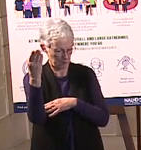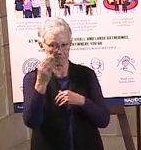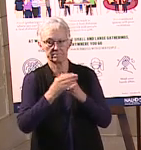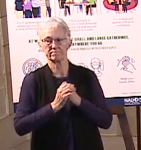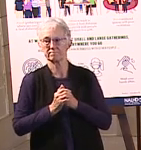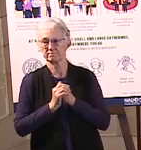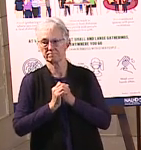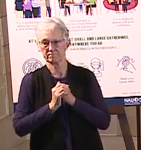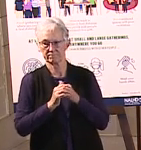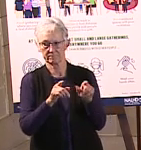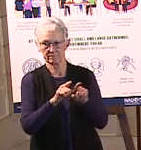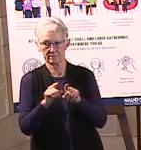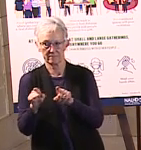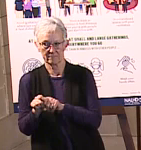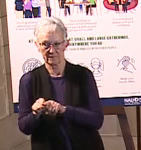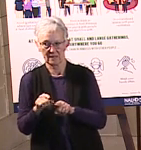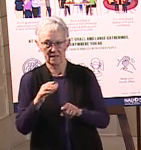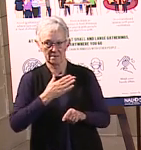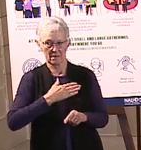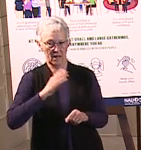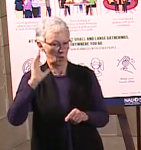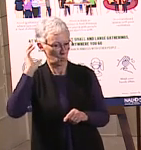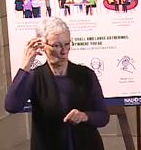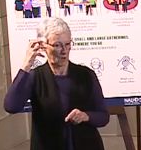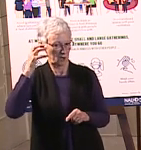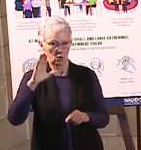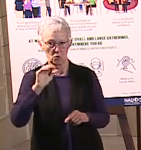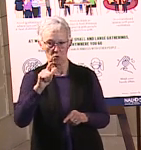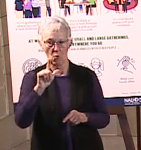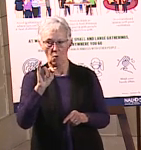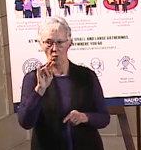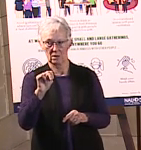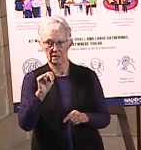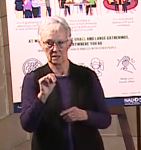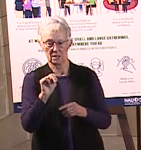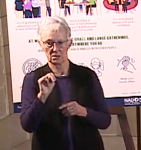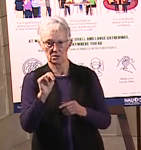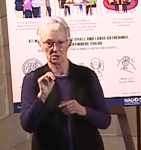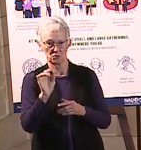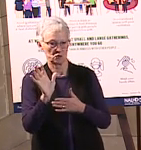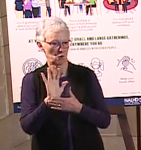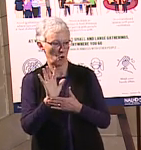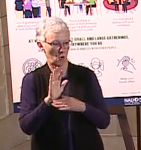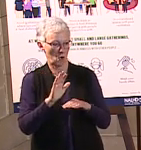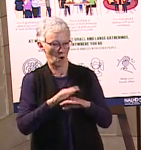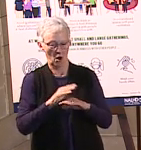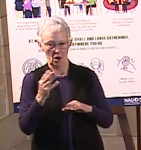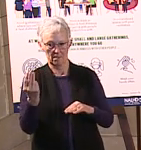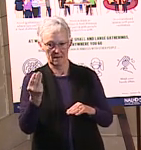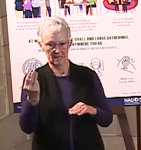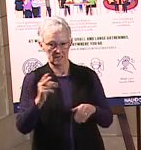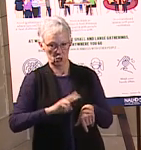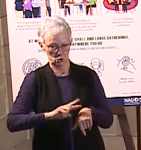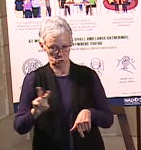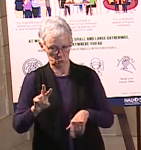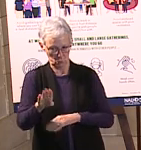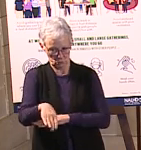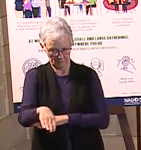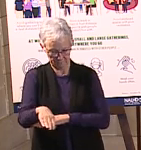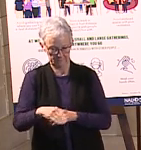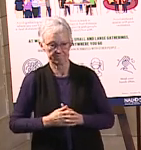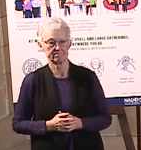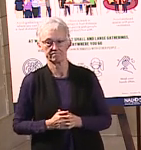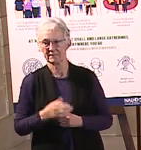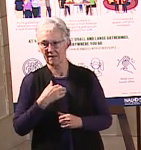10 a.m. Also, we're doing my radio call-in show on Monday at 2 p.m. Central Time. And then we do have a couple of